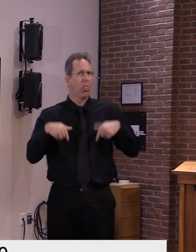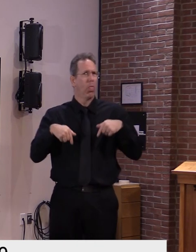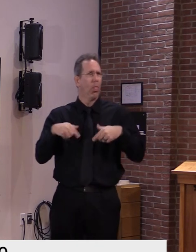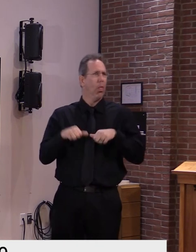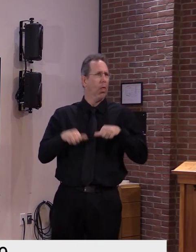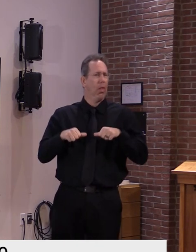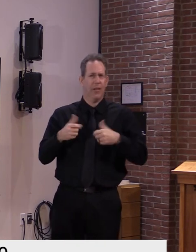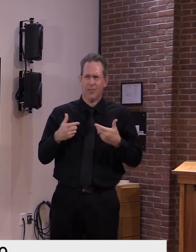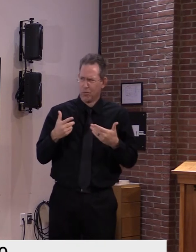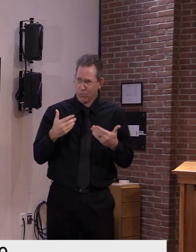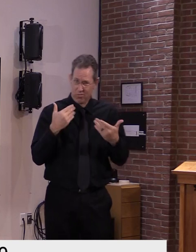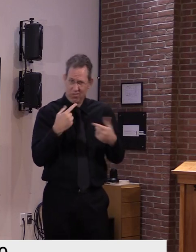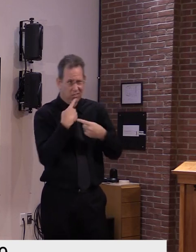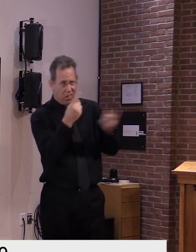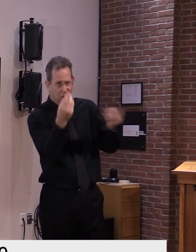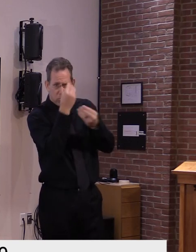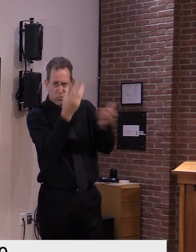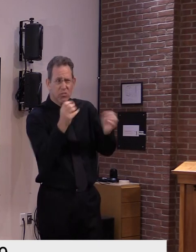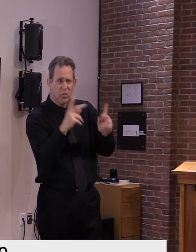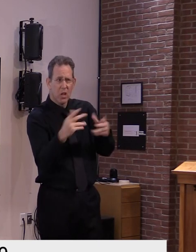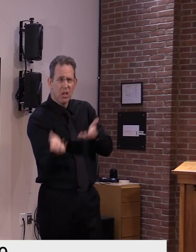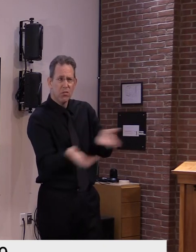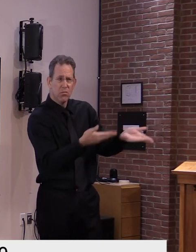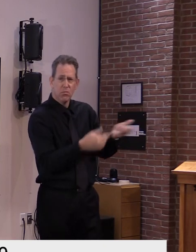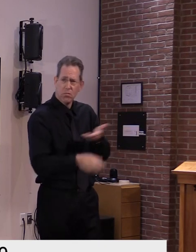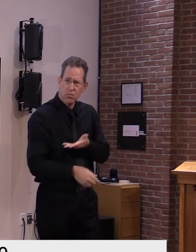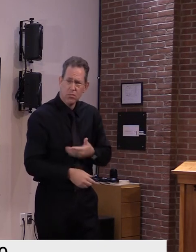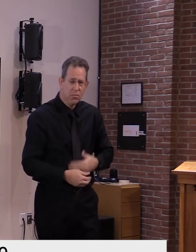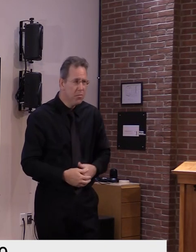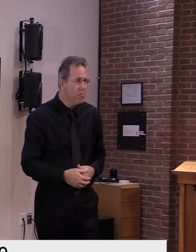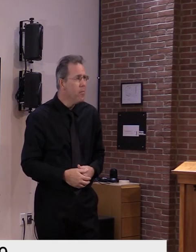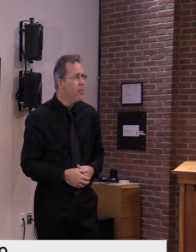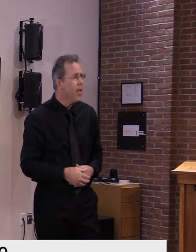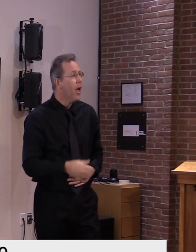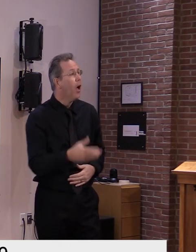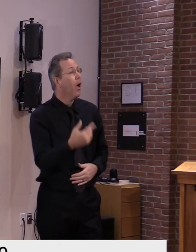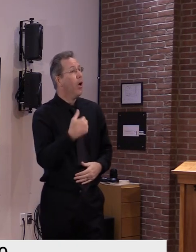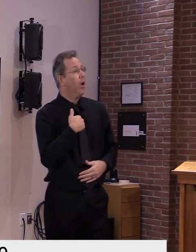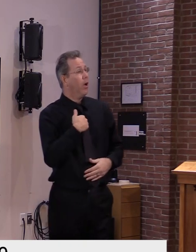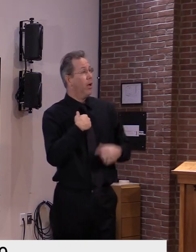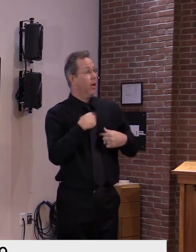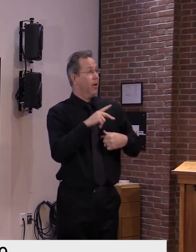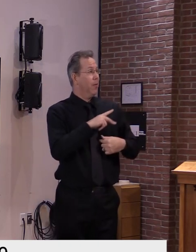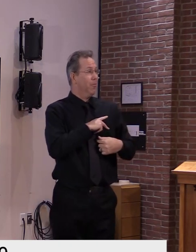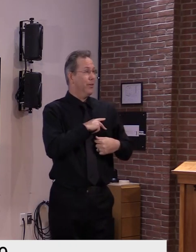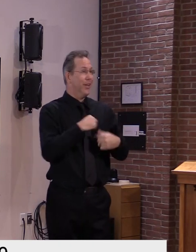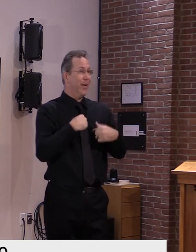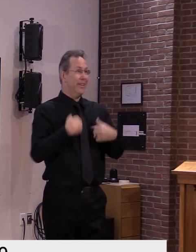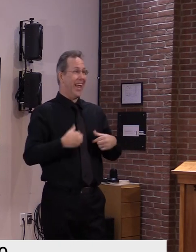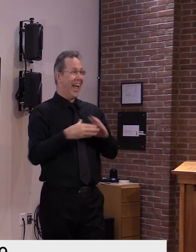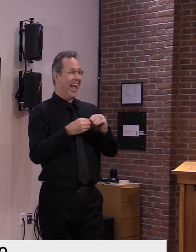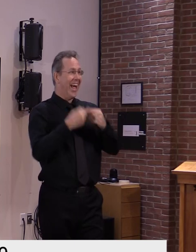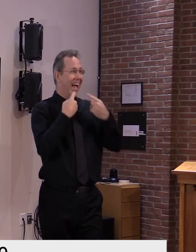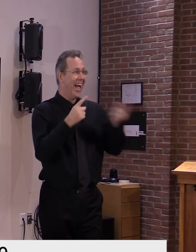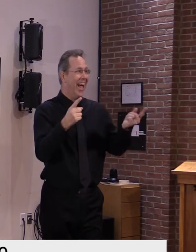opportunity and time. I think you can imagine how much work is going on